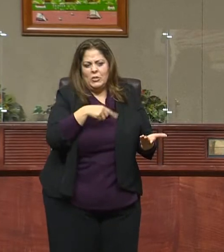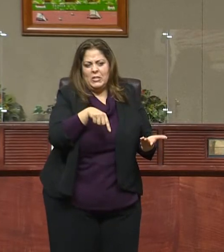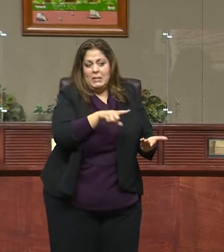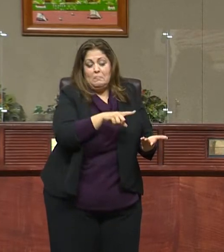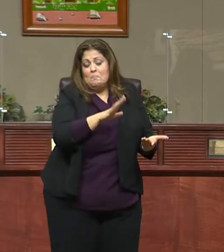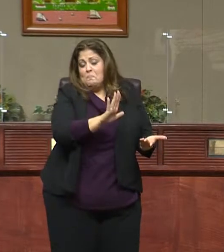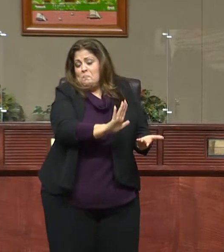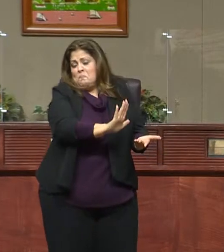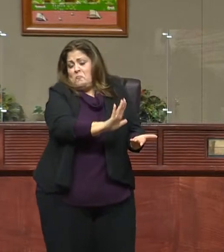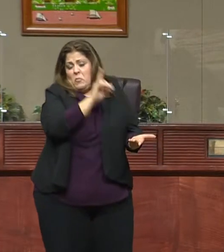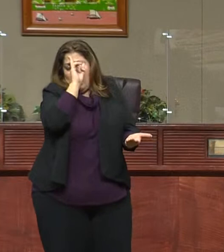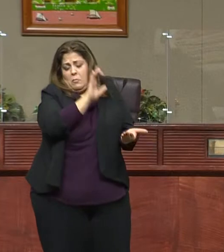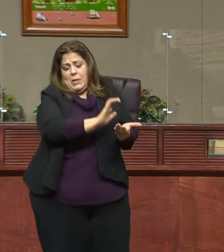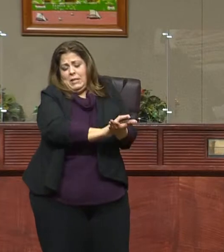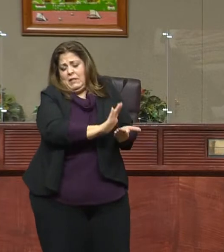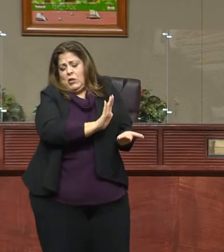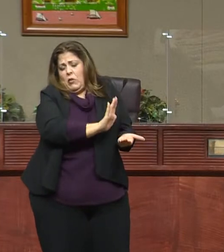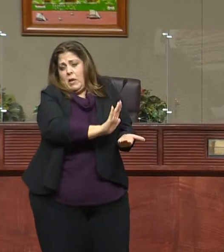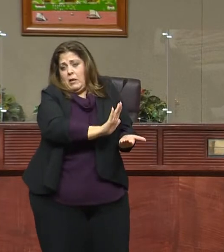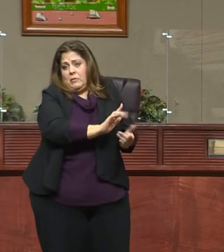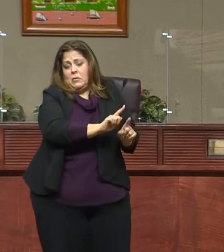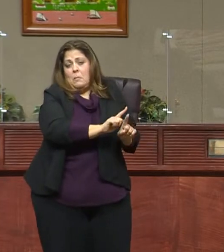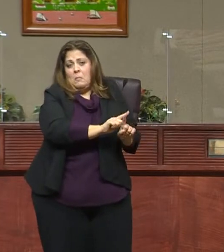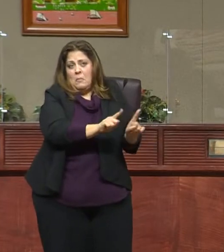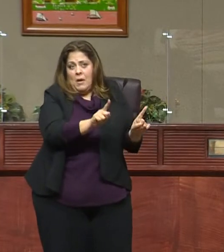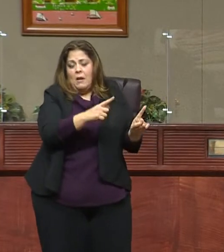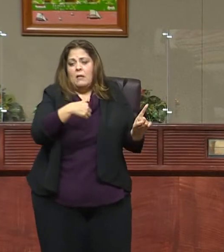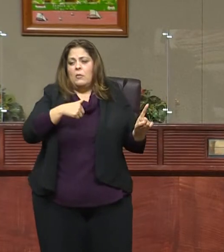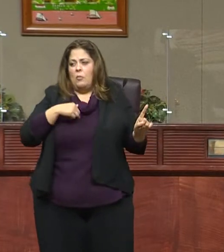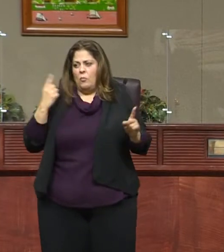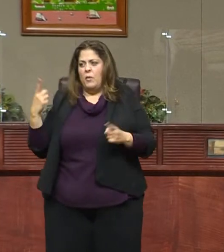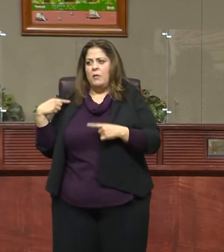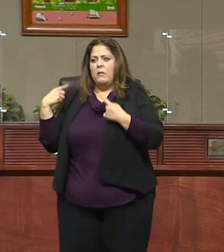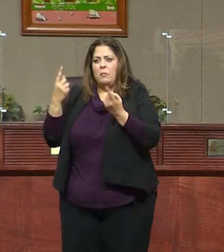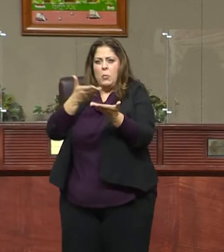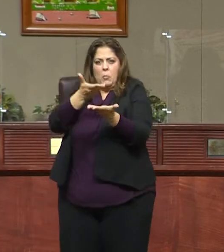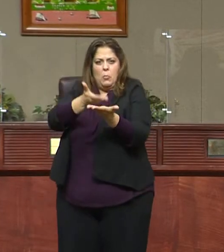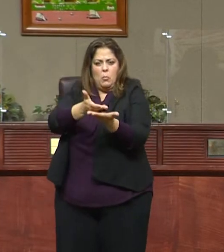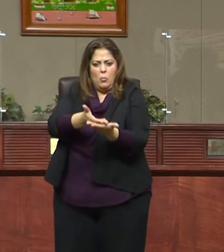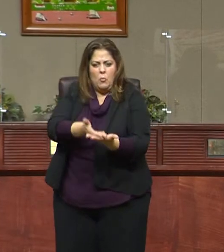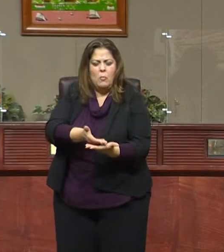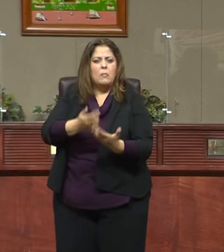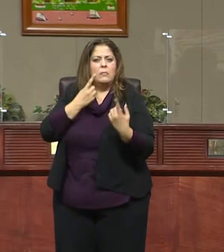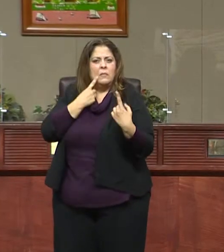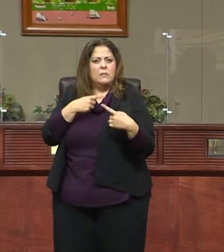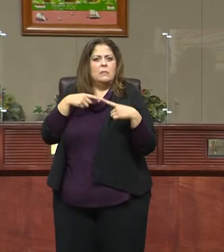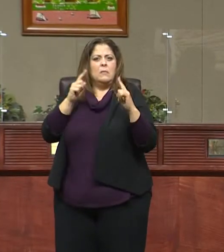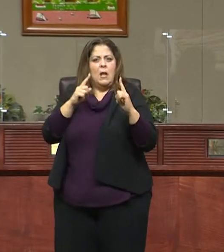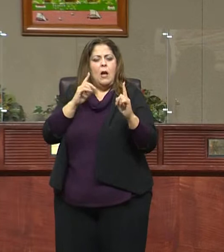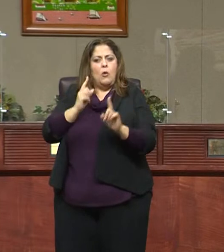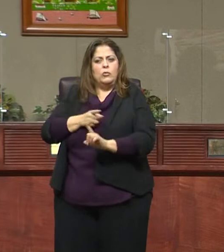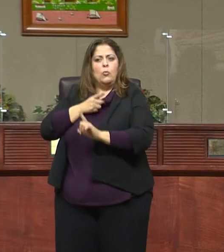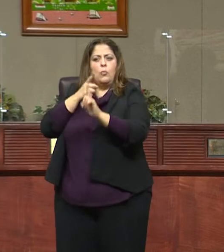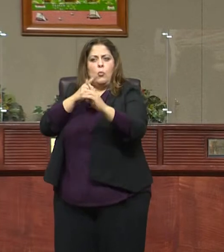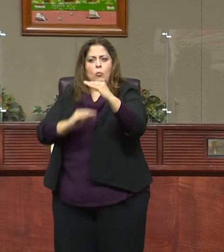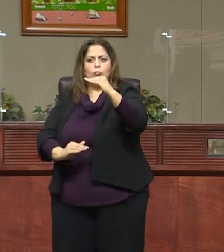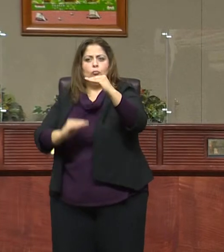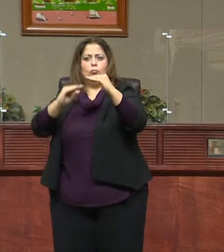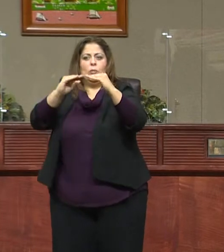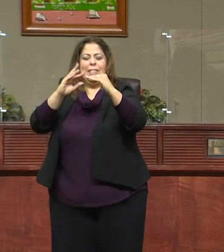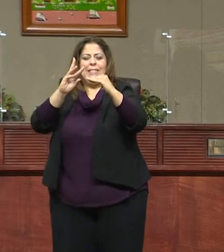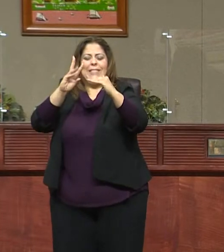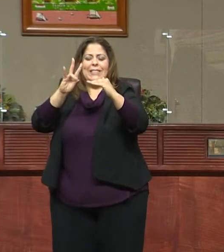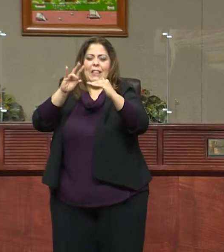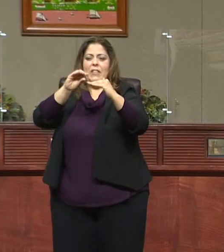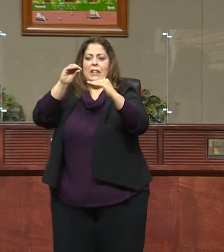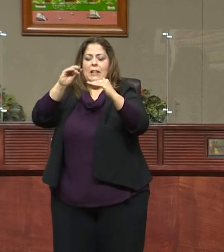what they believe. But our goal is to still get up to that 79% of our population. And I believe